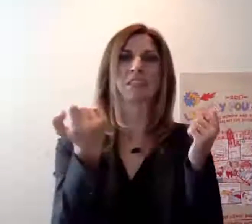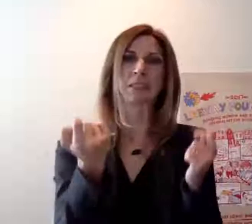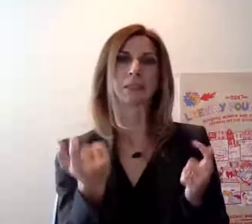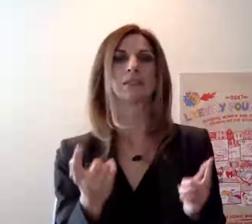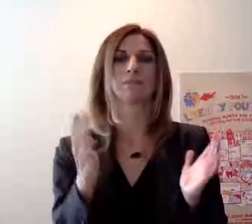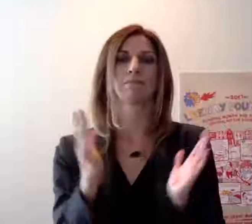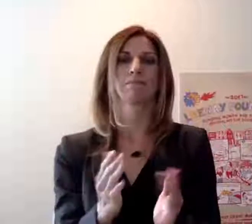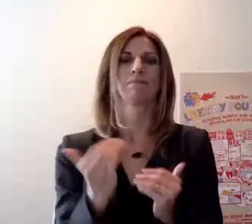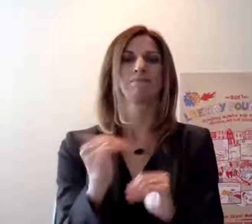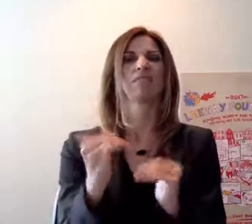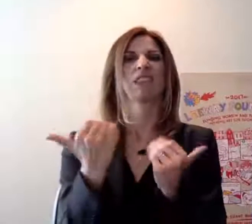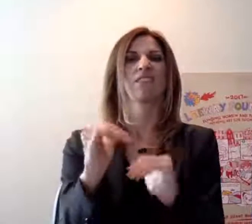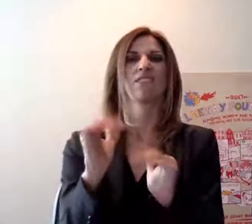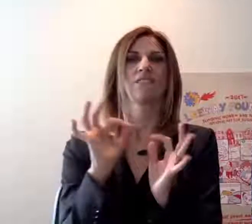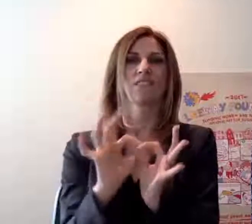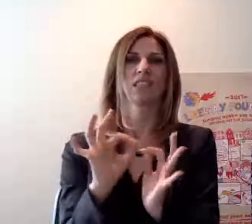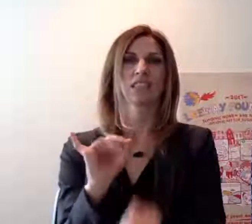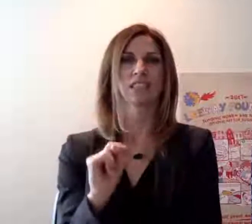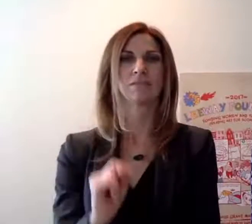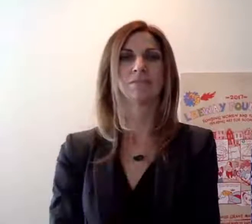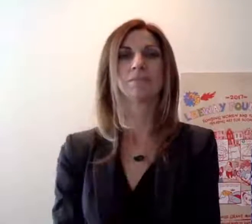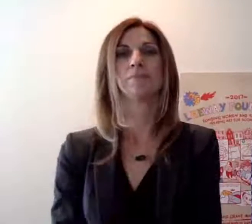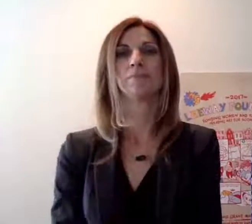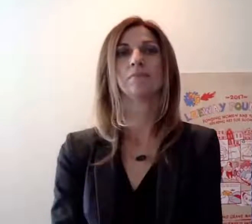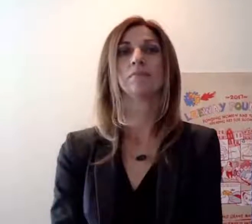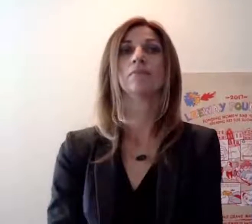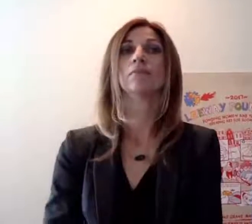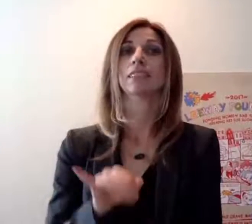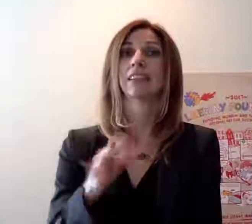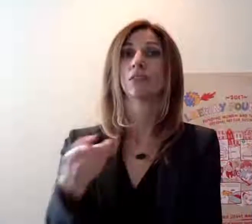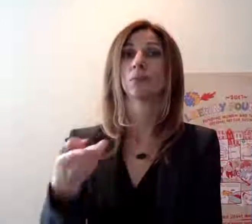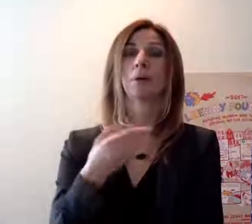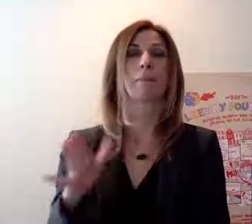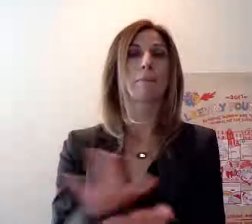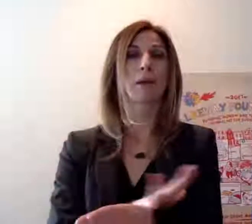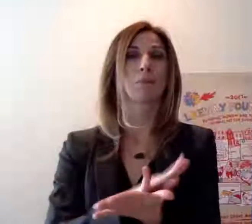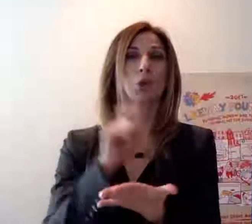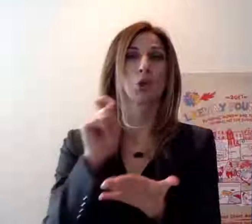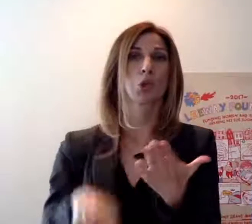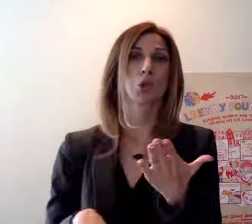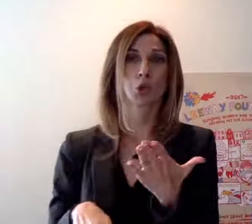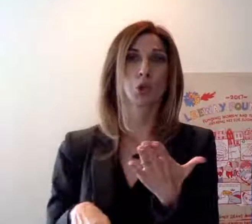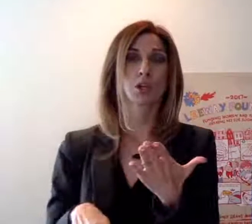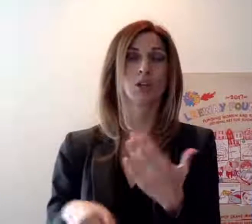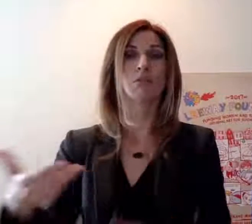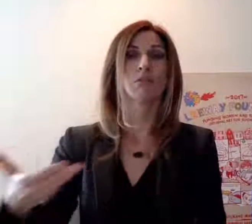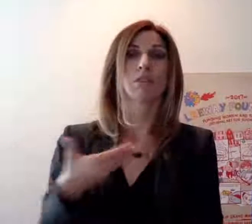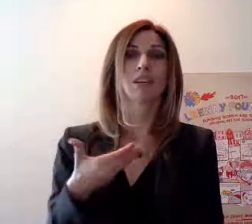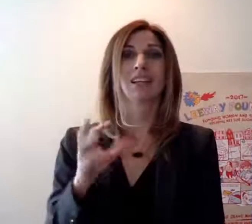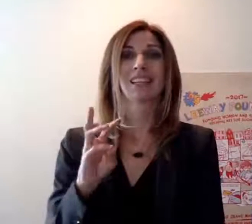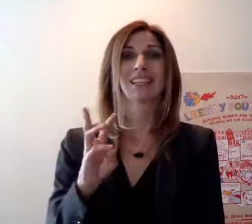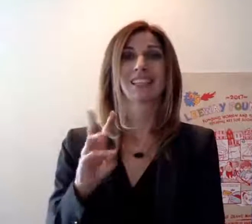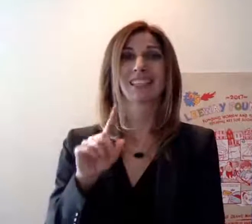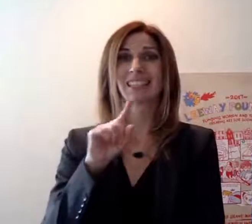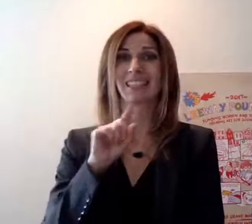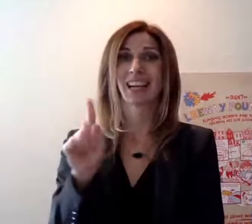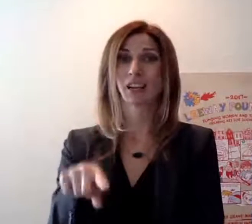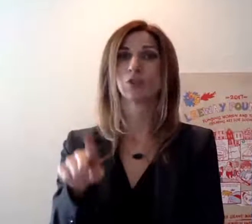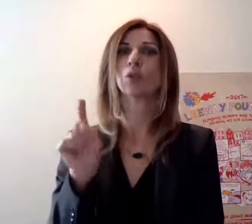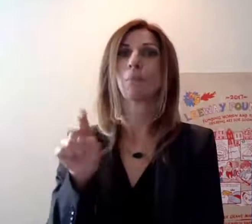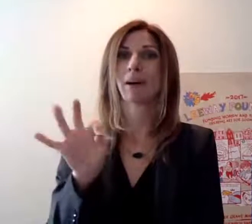the limitations. If you submit a hard copy of the application, those 6 answers have to all